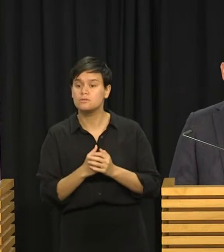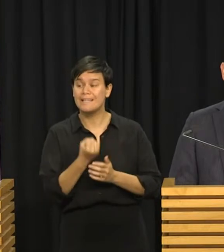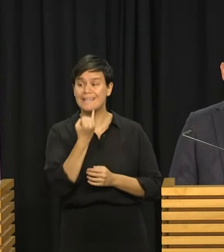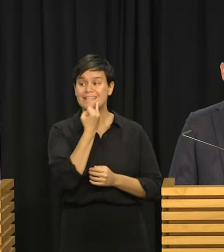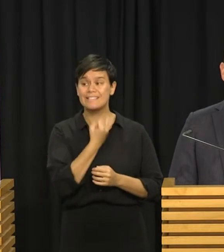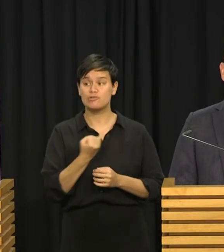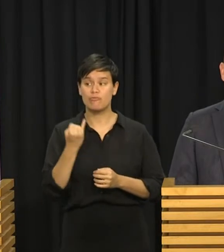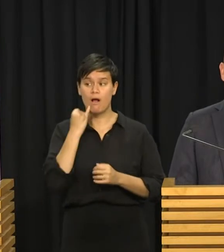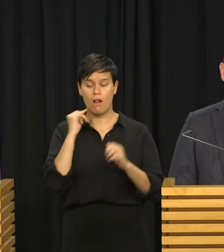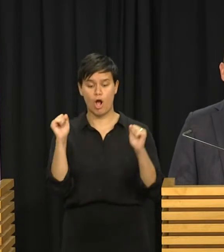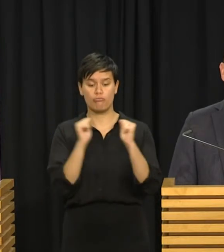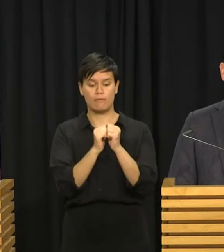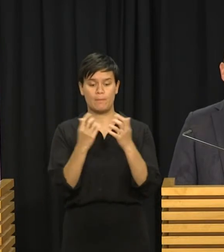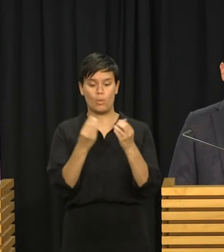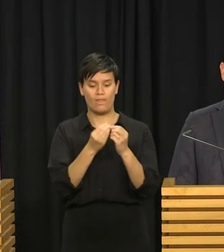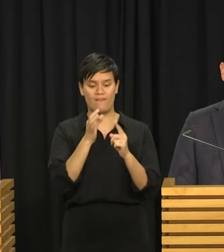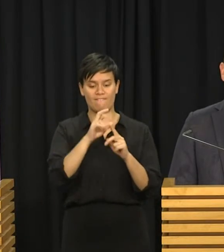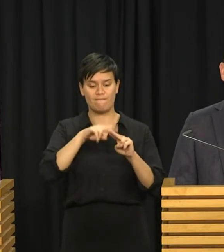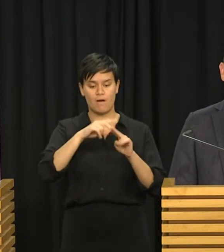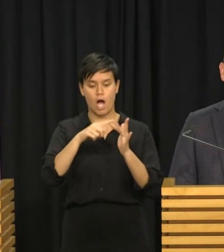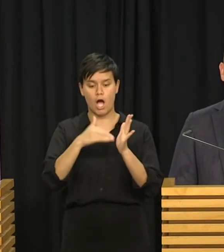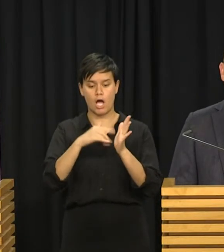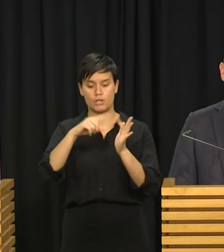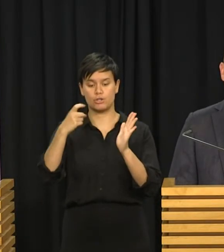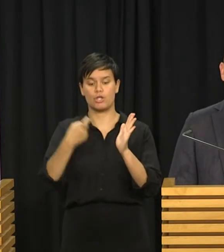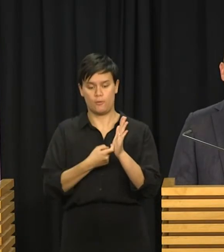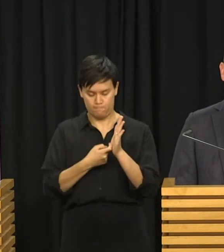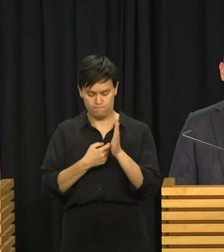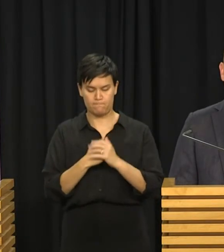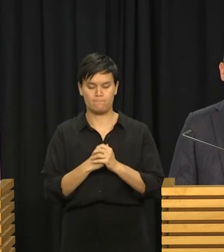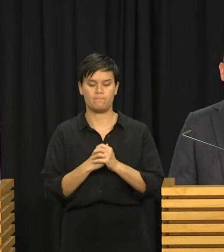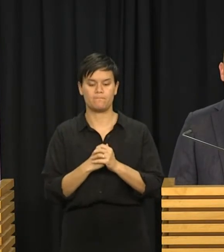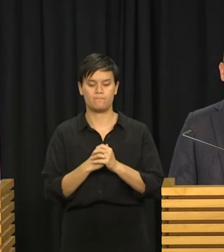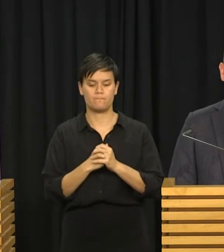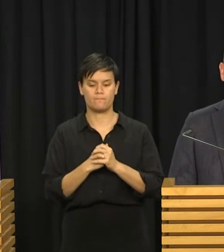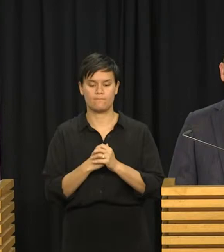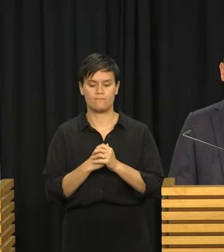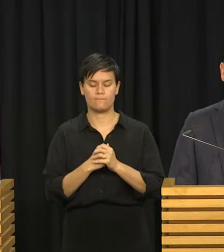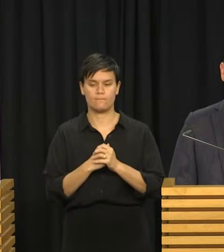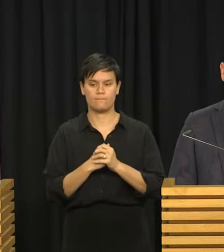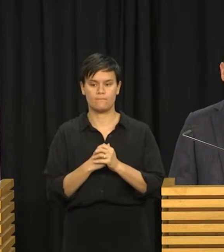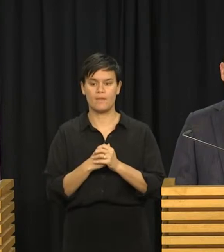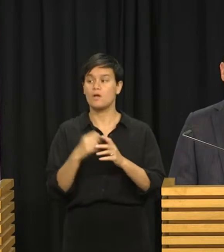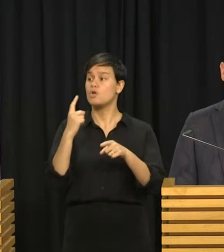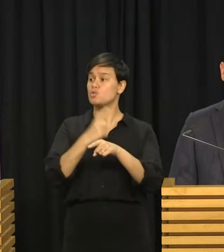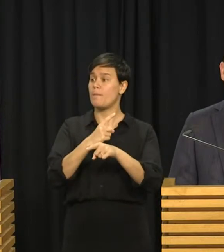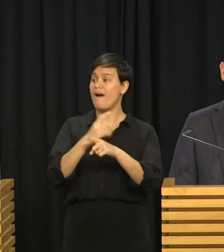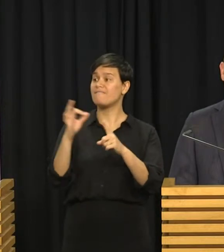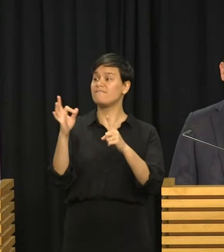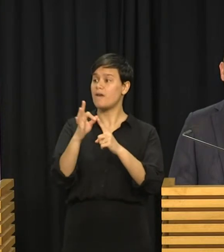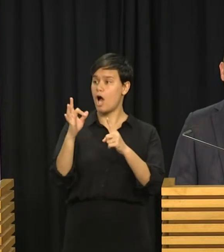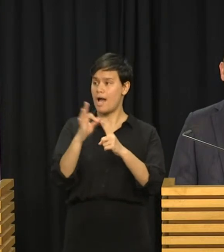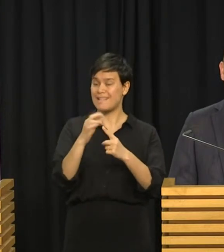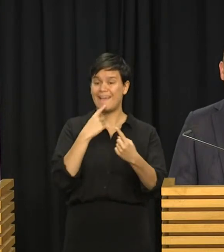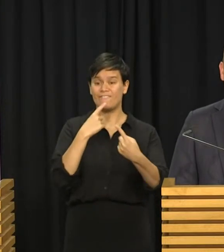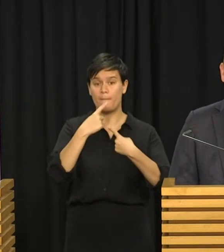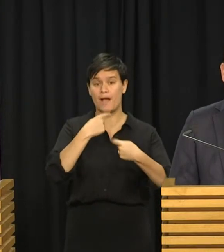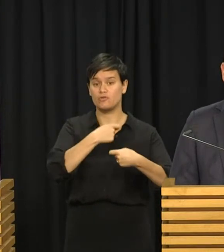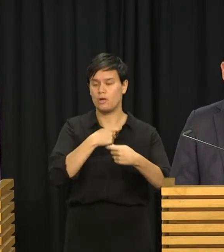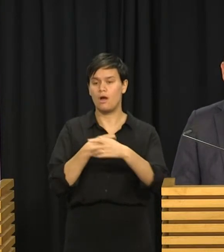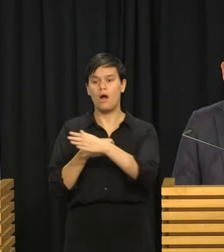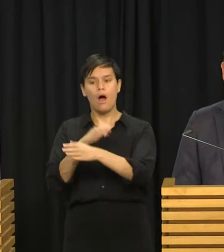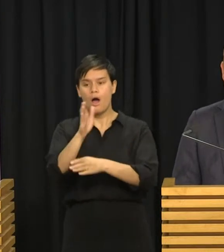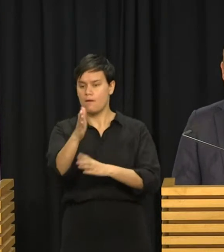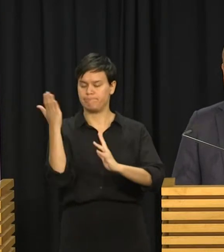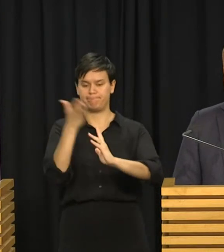Pfizer involved them supplying some data on how the vaccine sort of panned out in Israel. We will not be doing that. Yes,